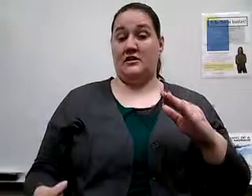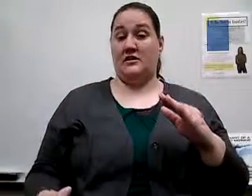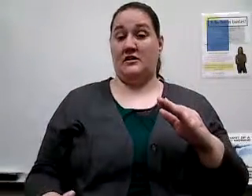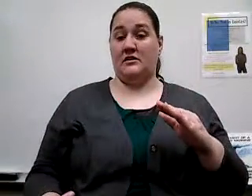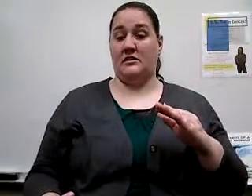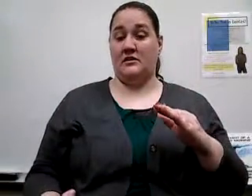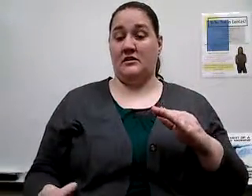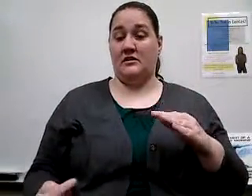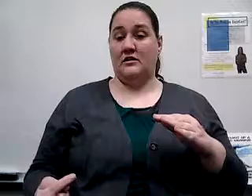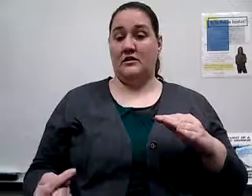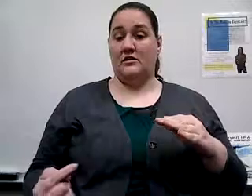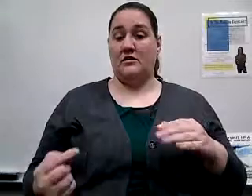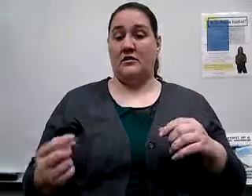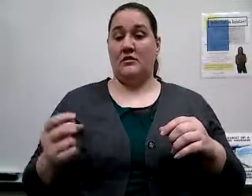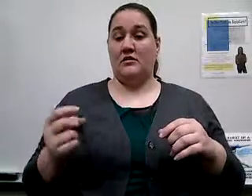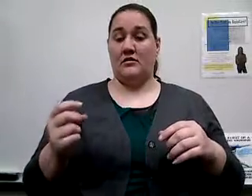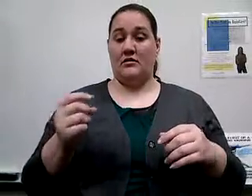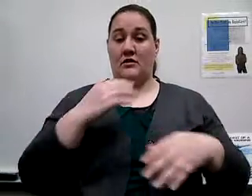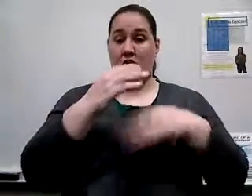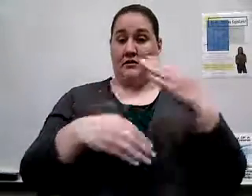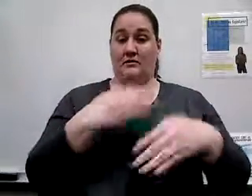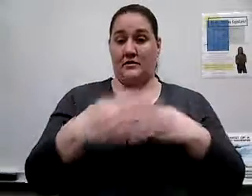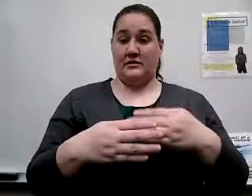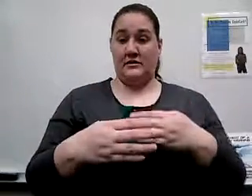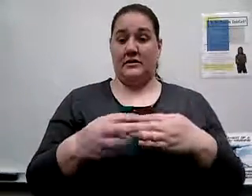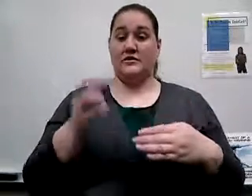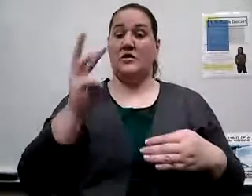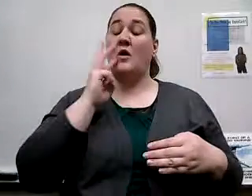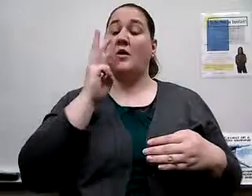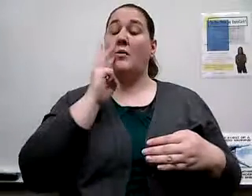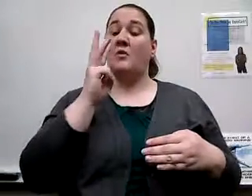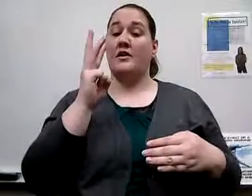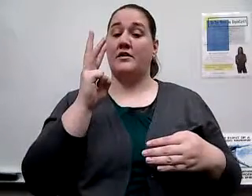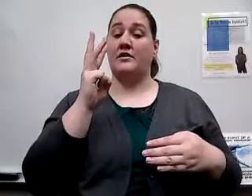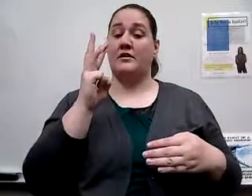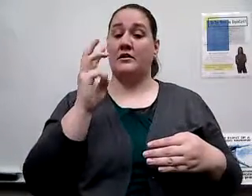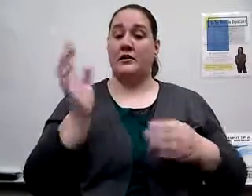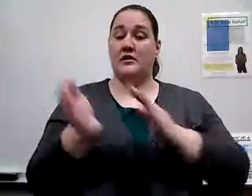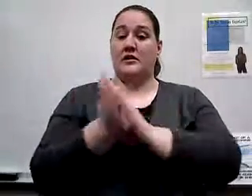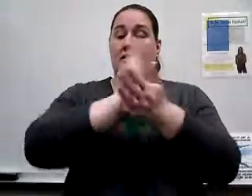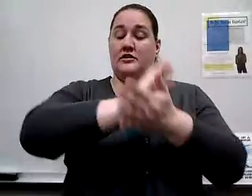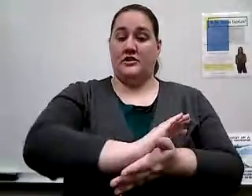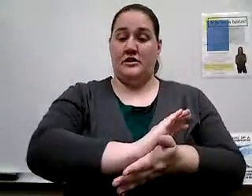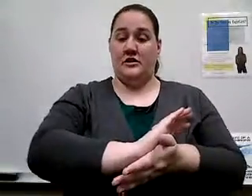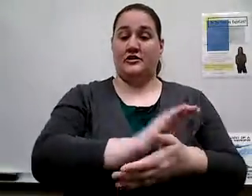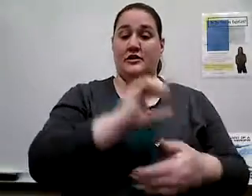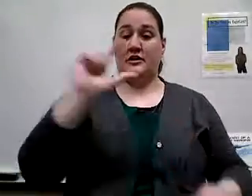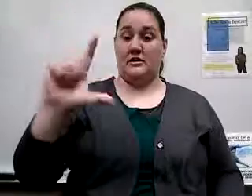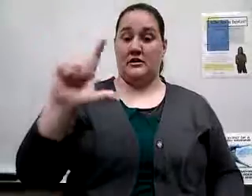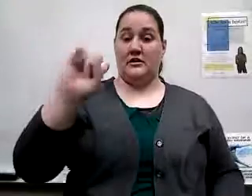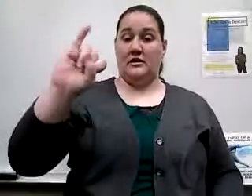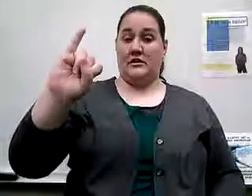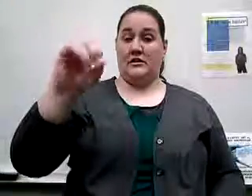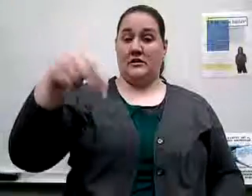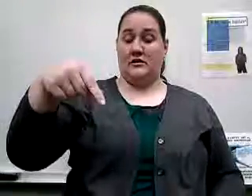Cooling process by which water is changed from the liquid form, which is water, to the gas form, which happens to be water vapor.